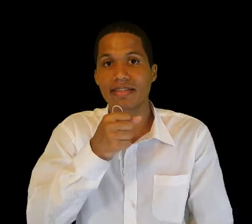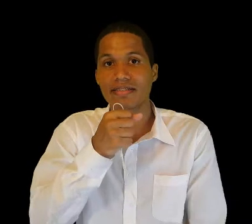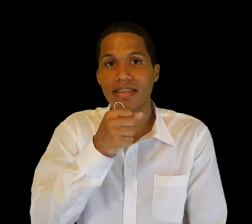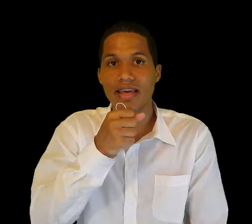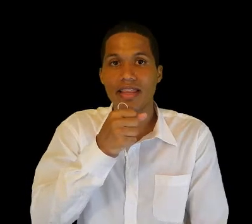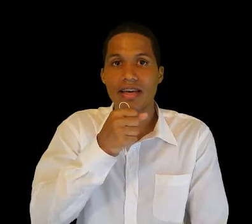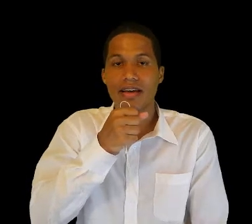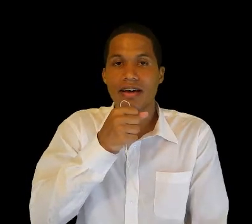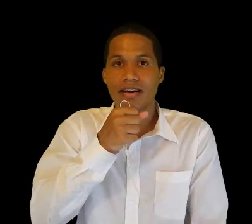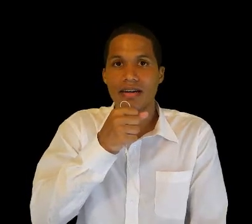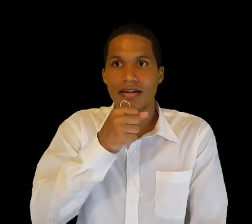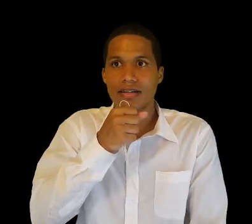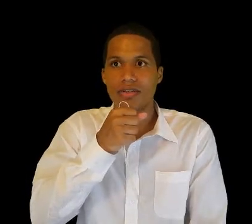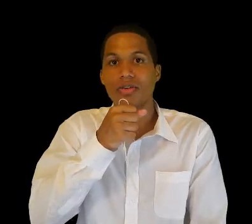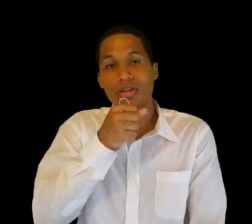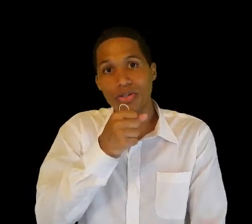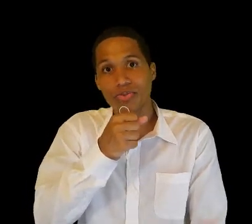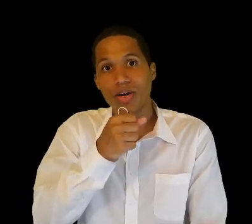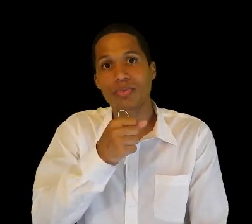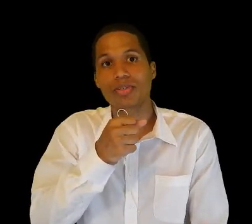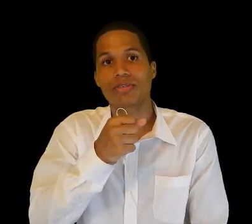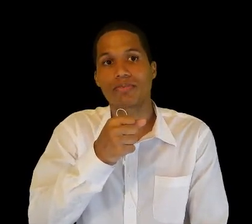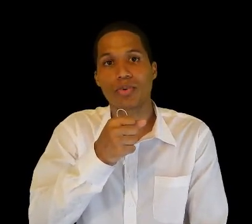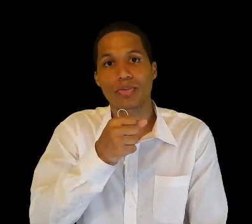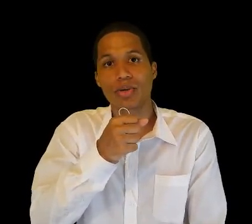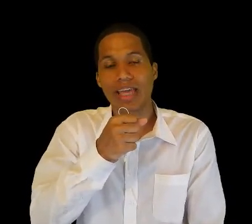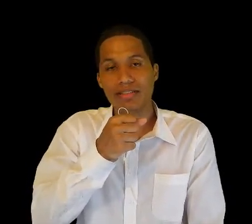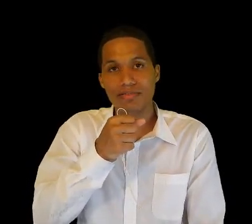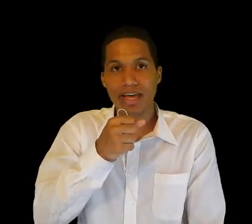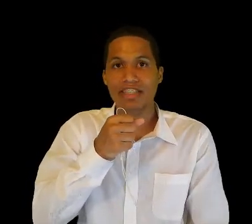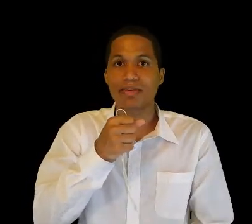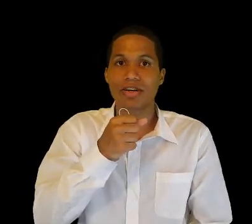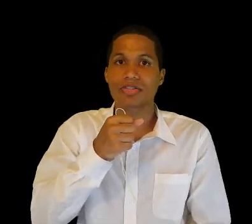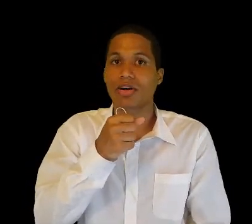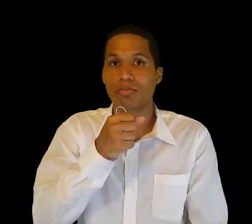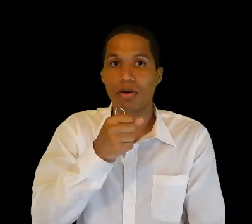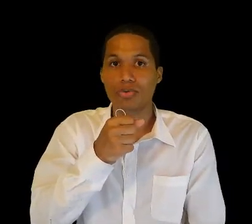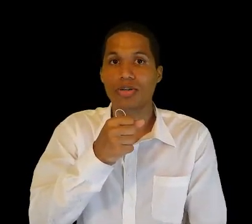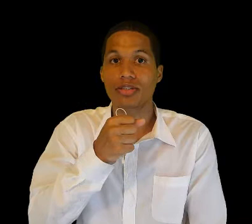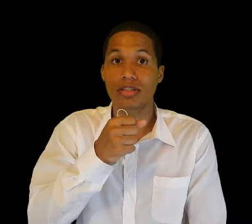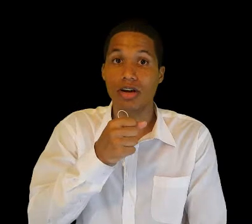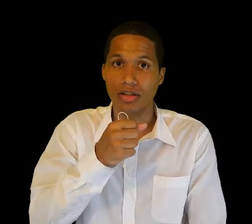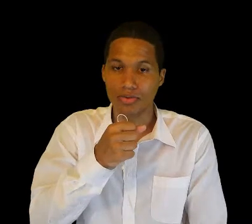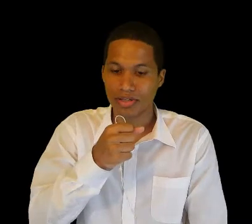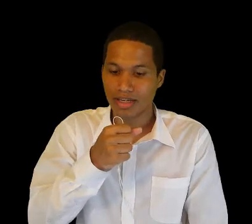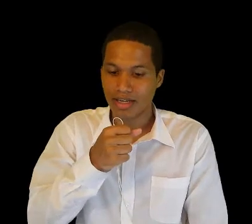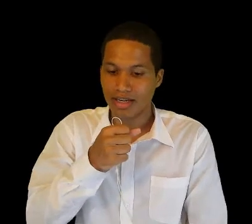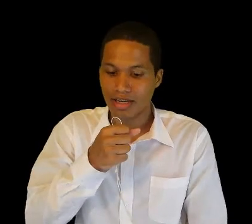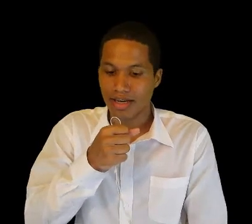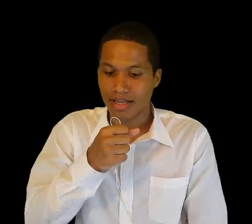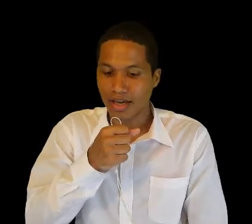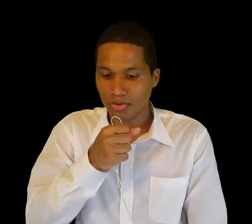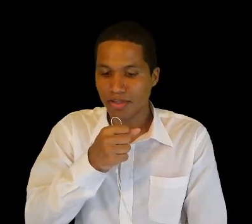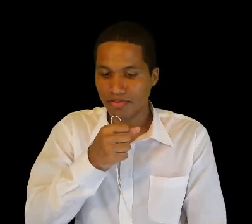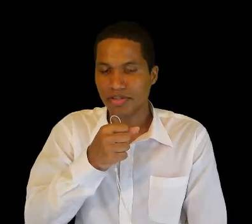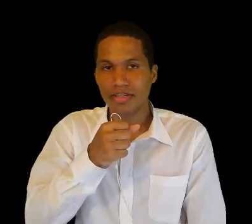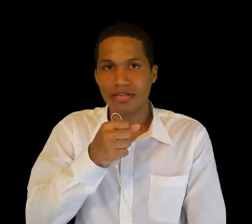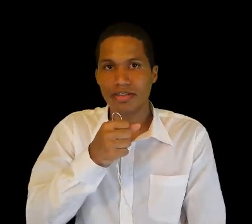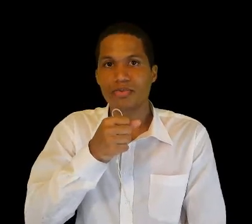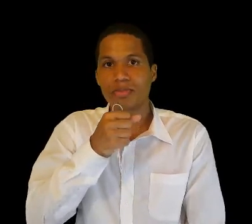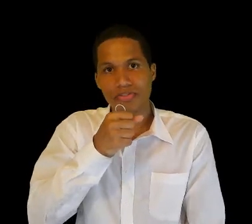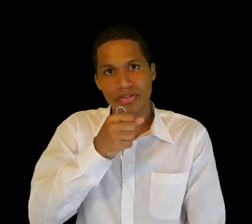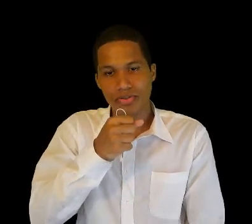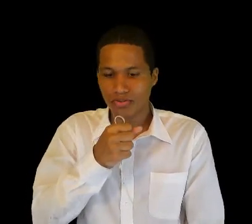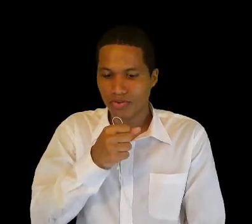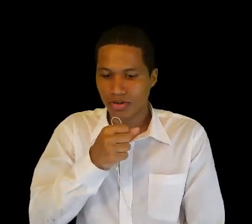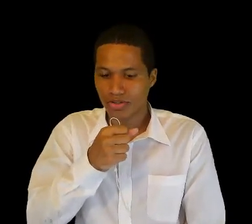this, I can see that the only reason why we can't fly is because our bones are not hollow. That would be it